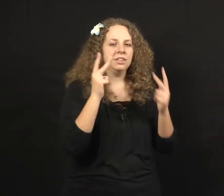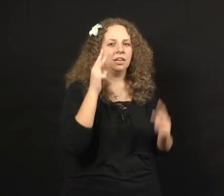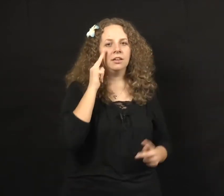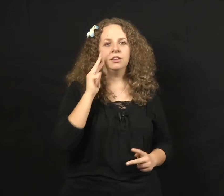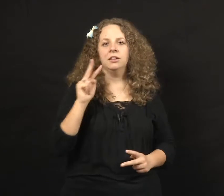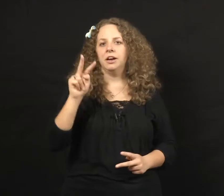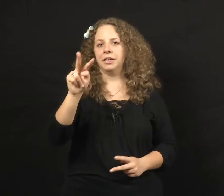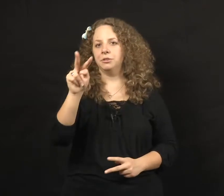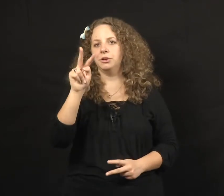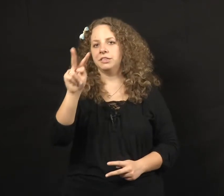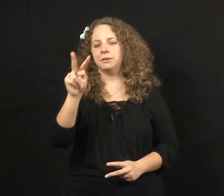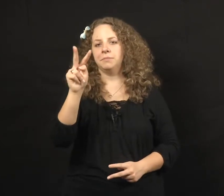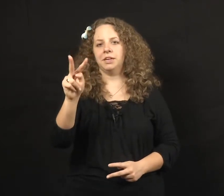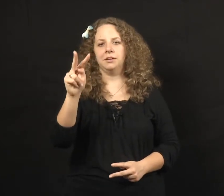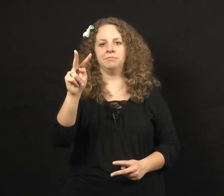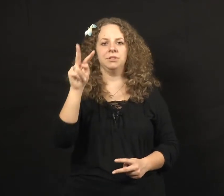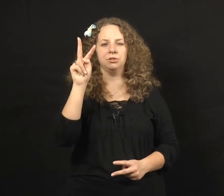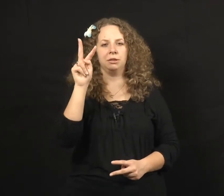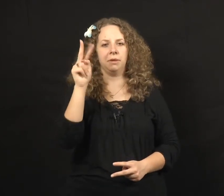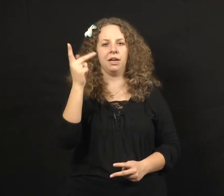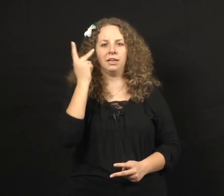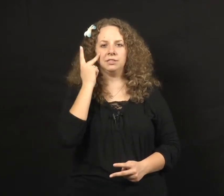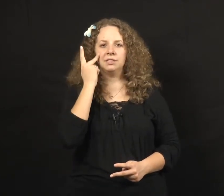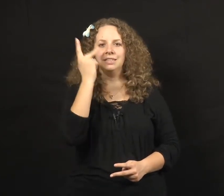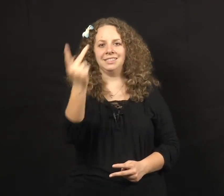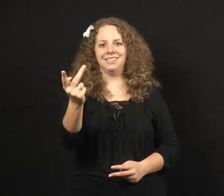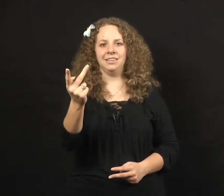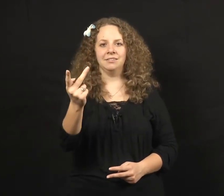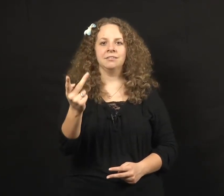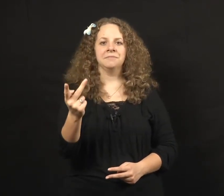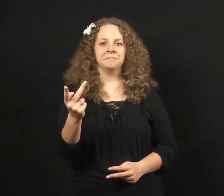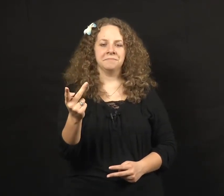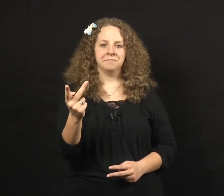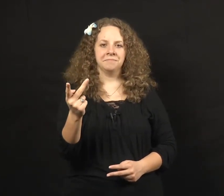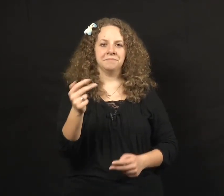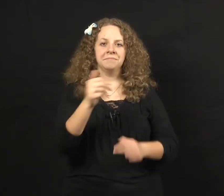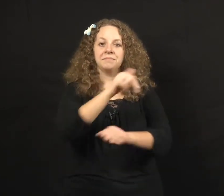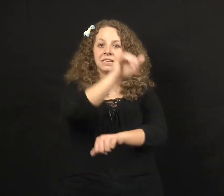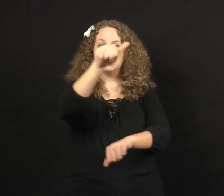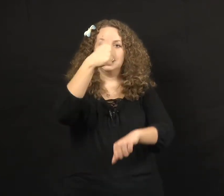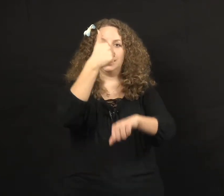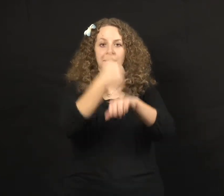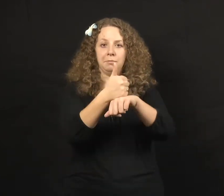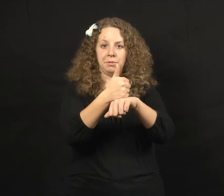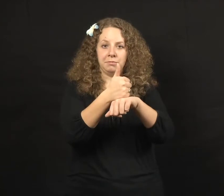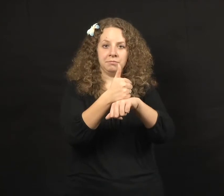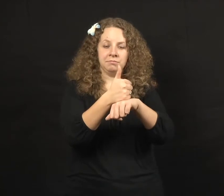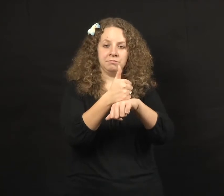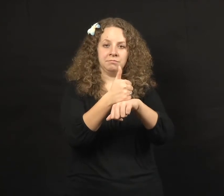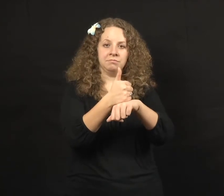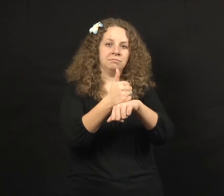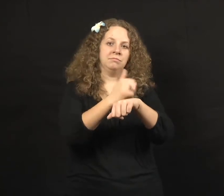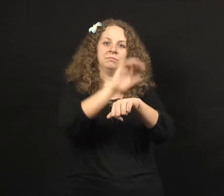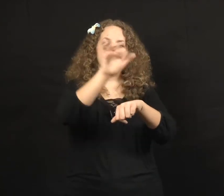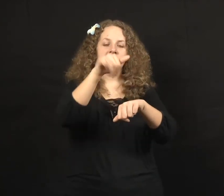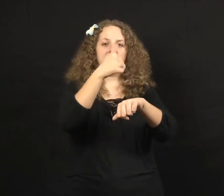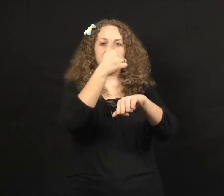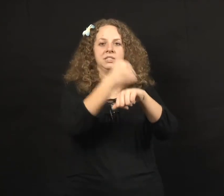everything. I could look at something. These are like my eyes. I see. Set up. So this is